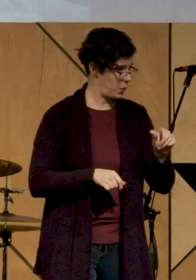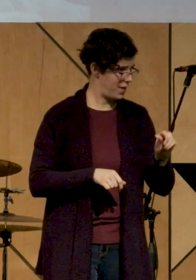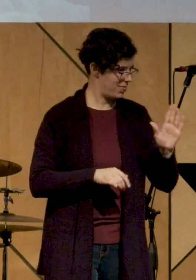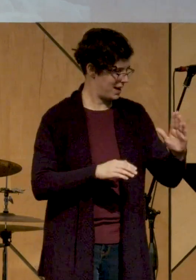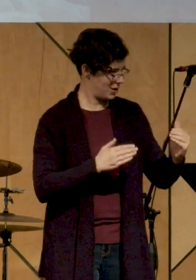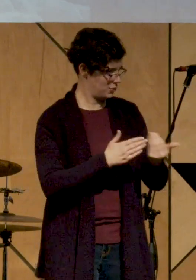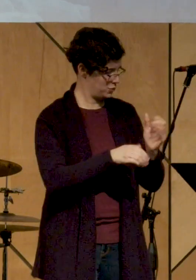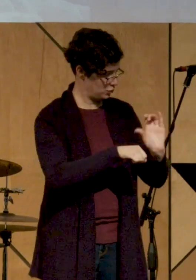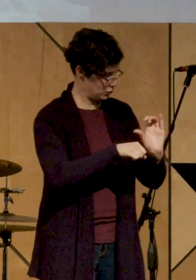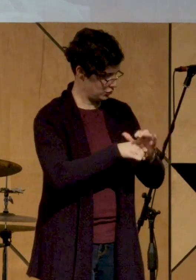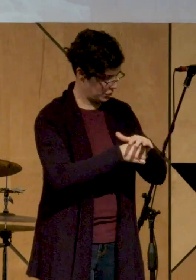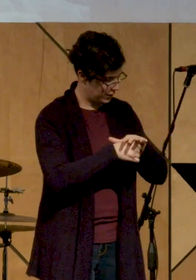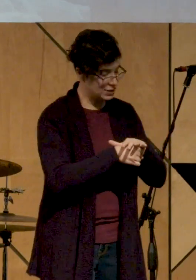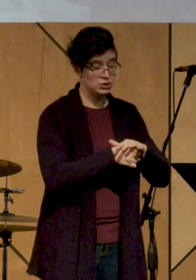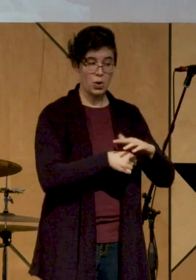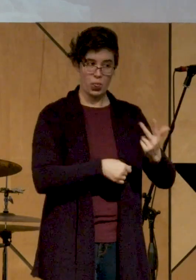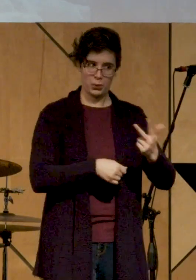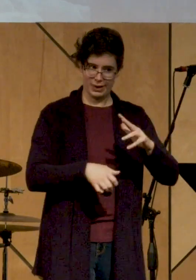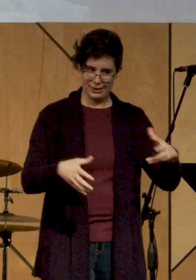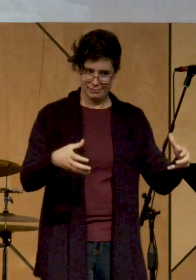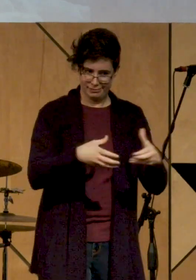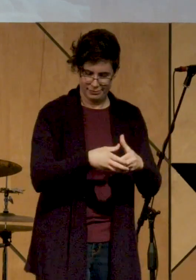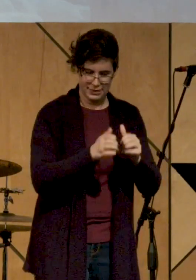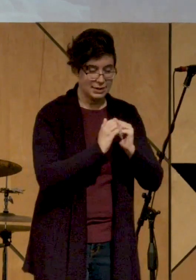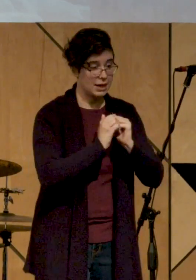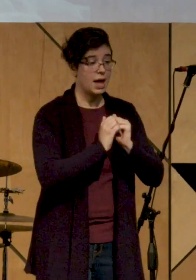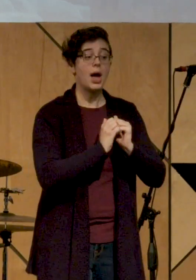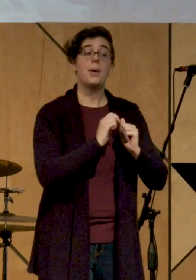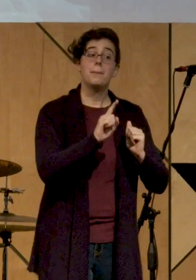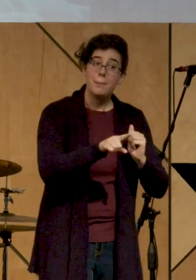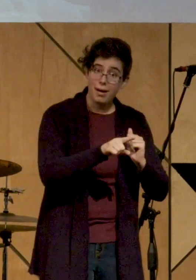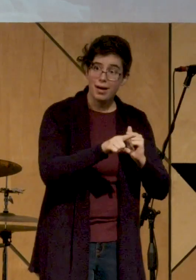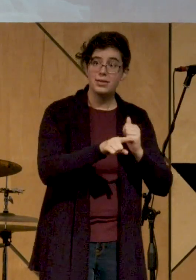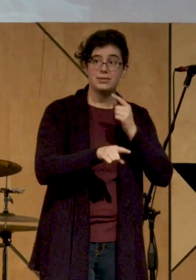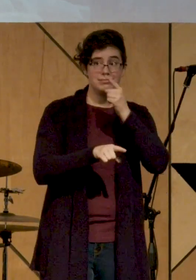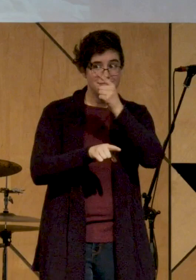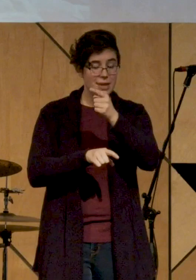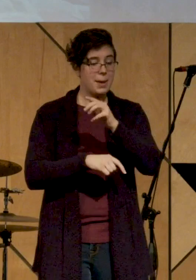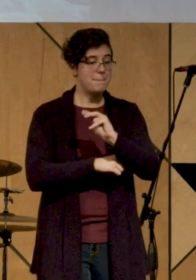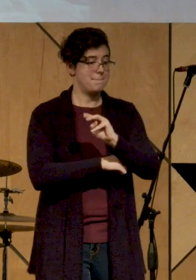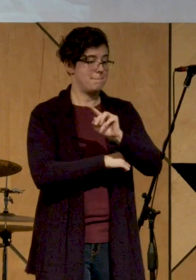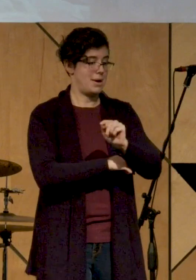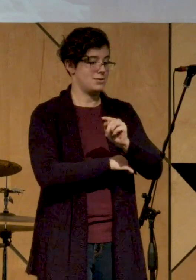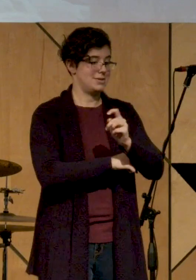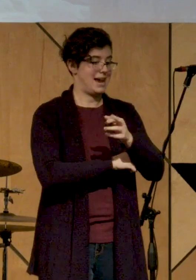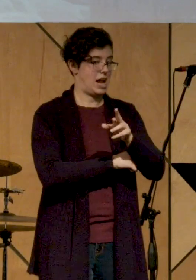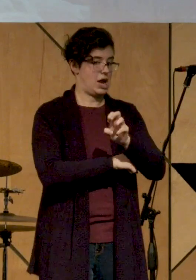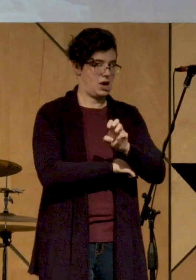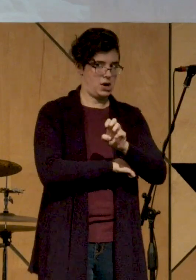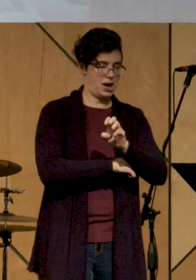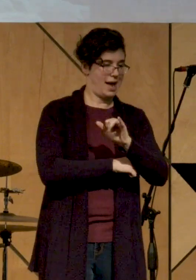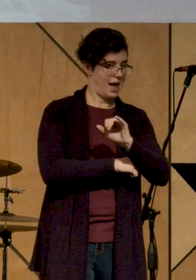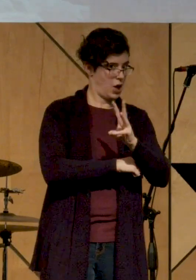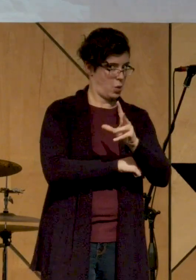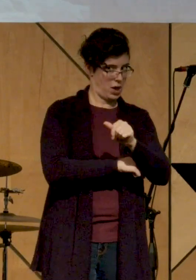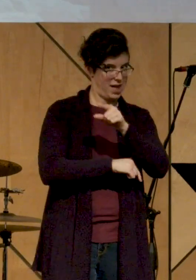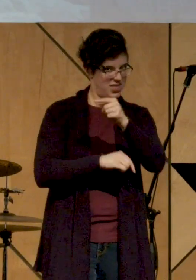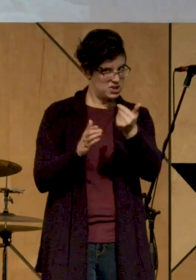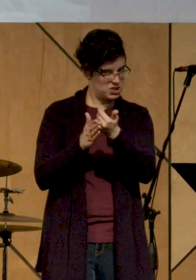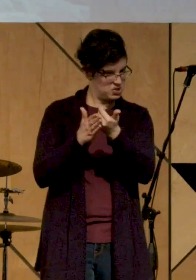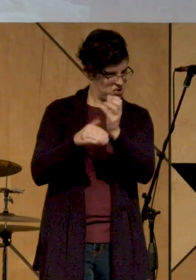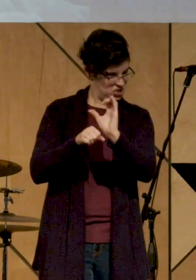kind of new church that's taking root in Mount Air, Iowa. And we've started praying for